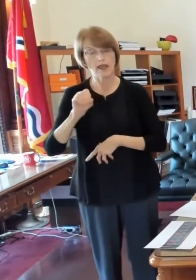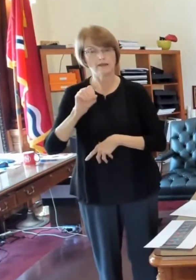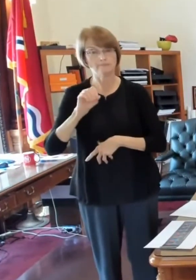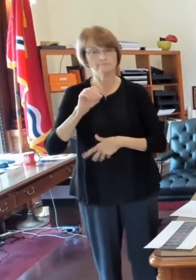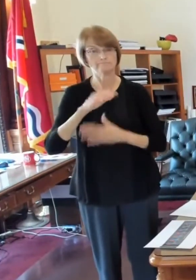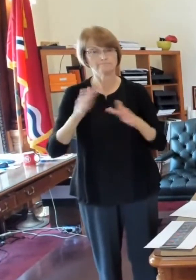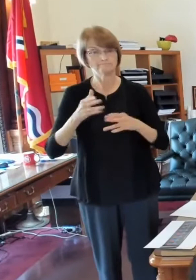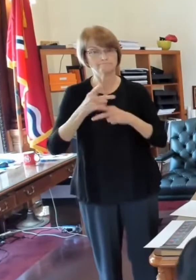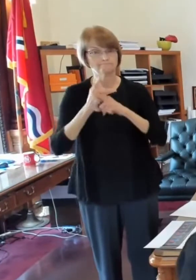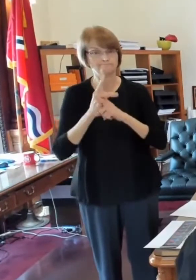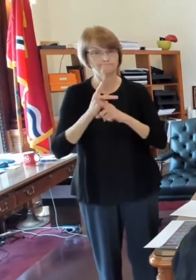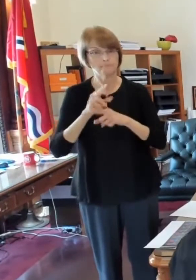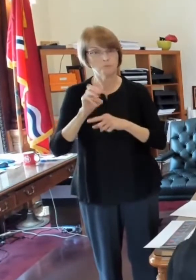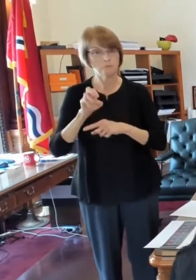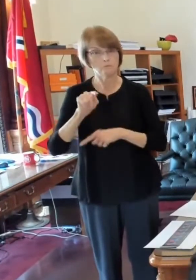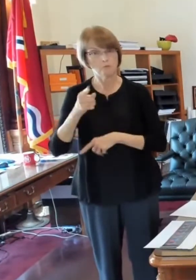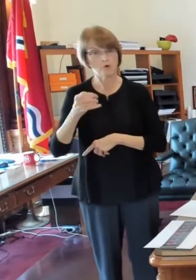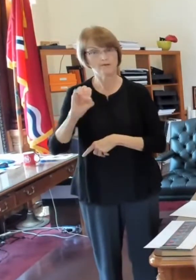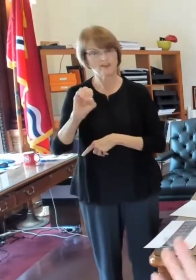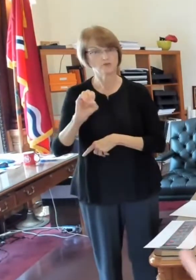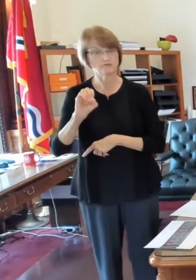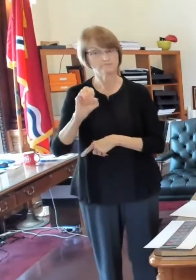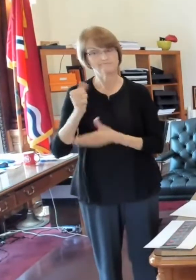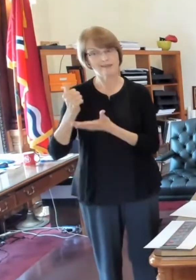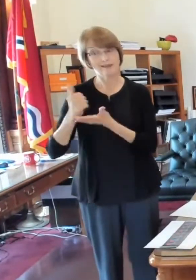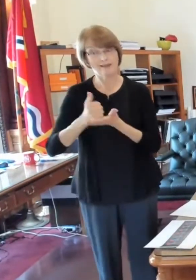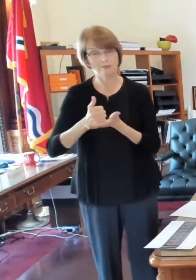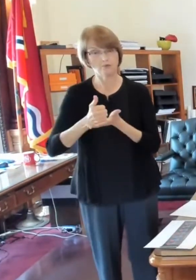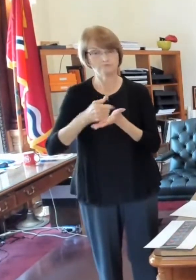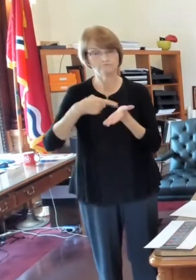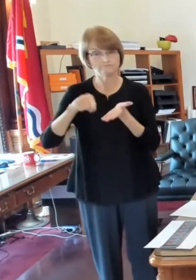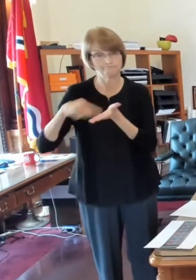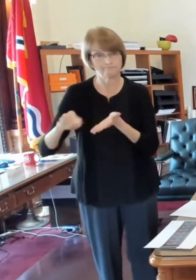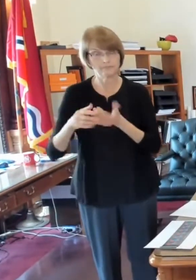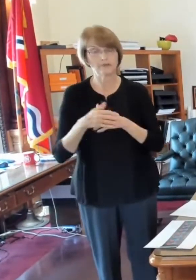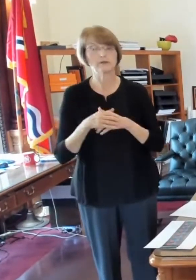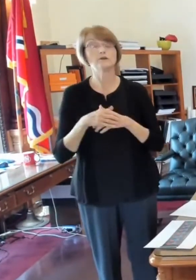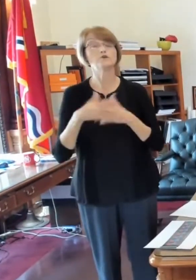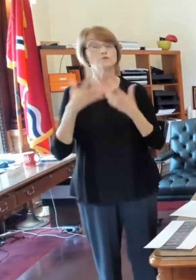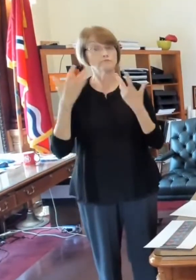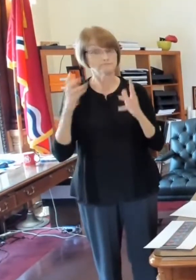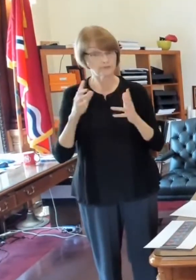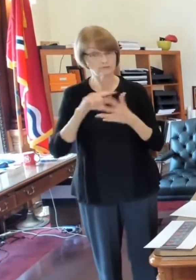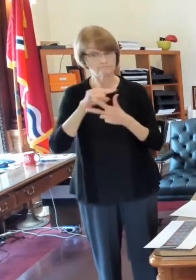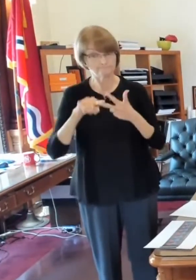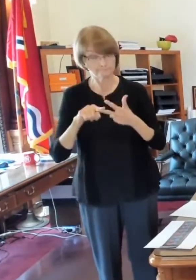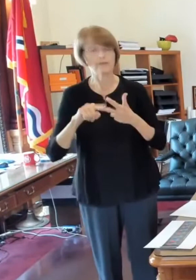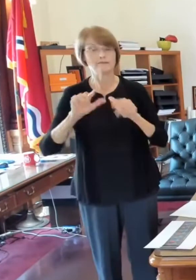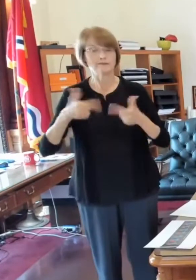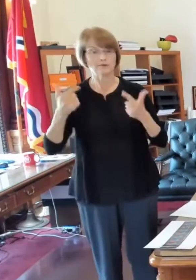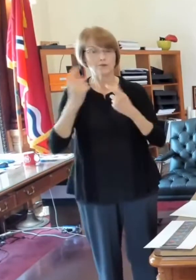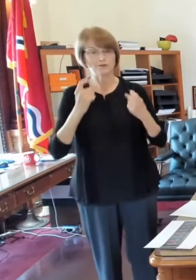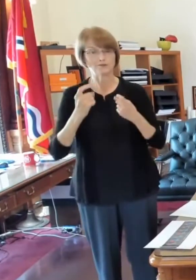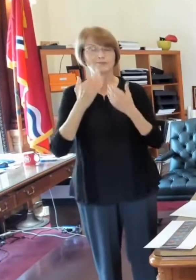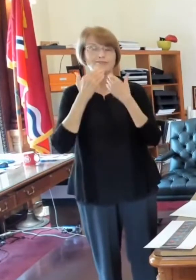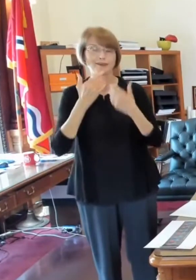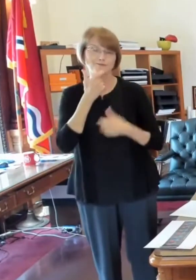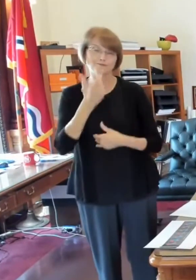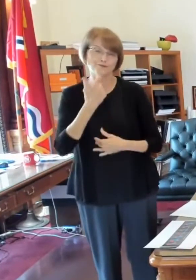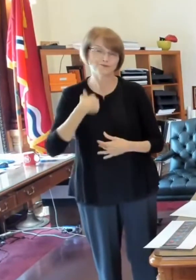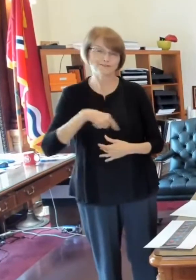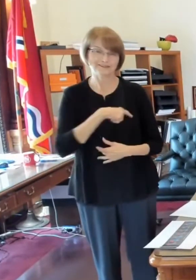the top topics, and then we're going to take your questions after that. So thanks for being with us.